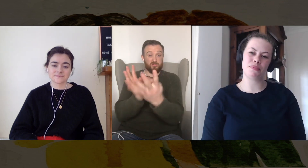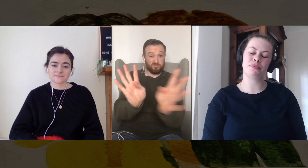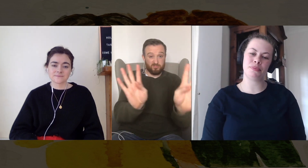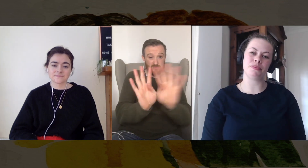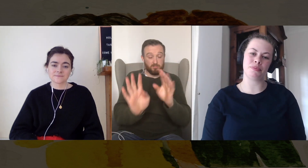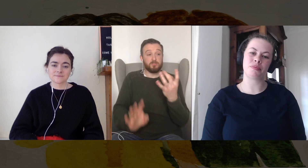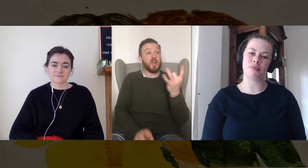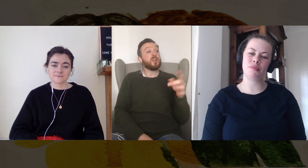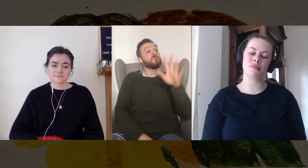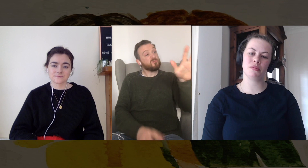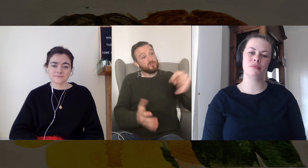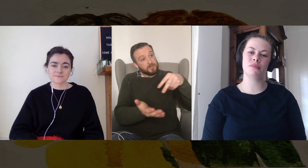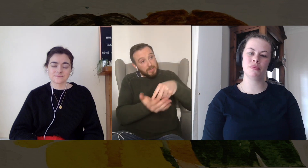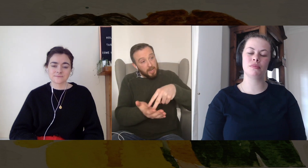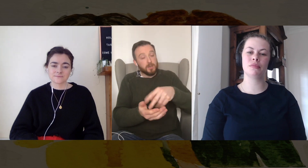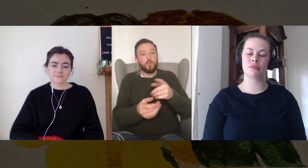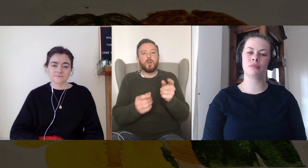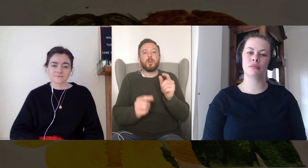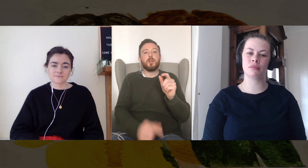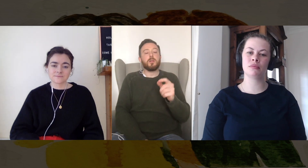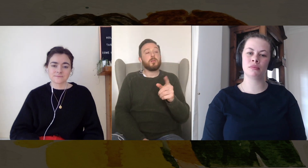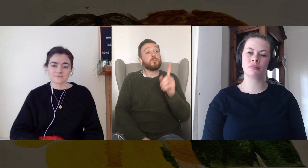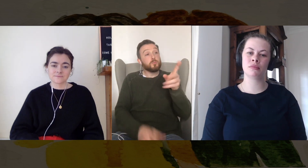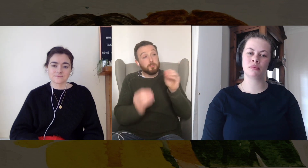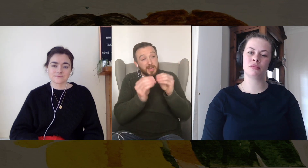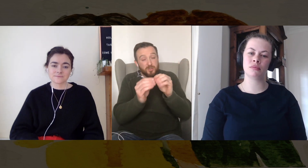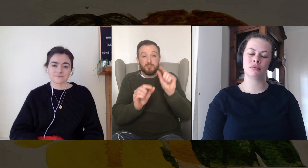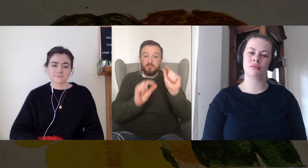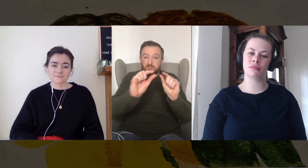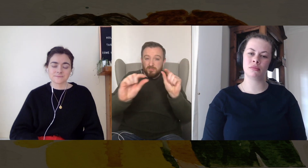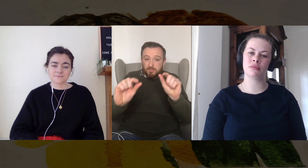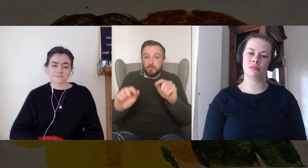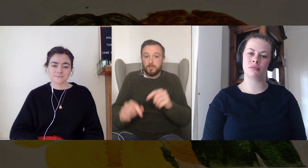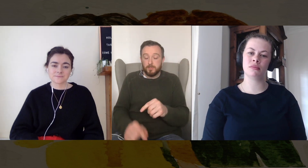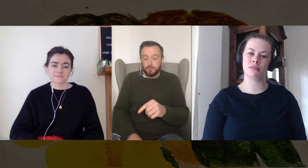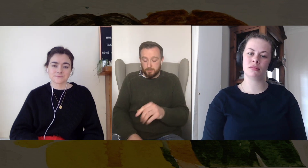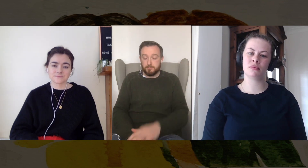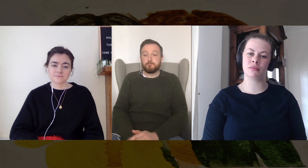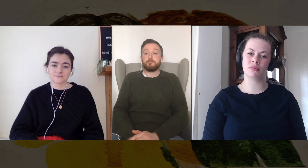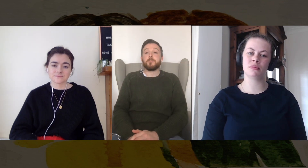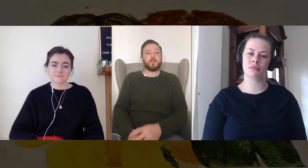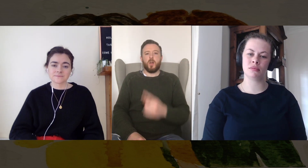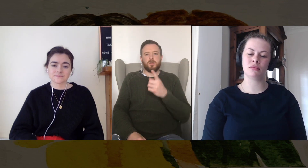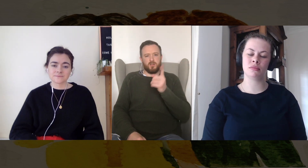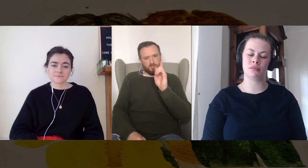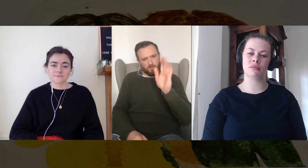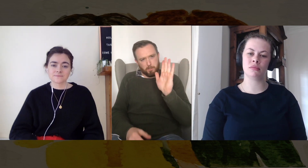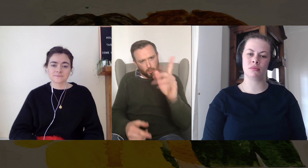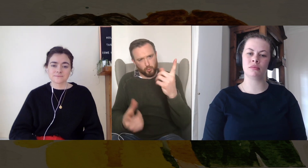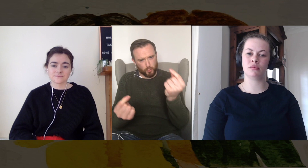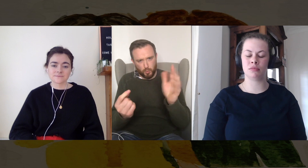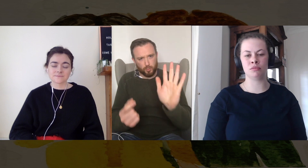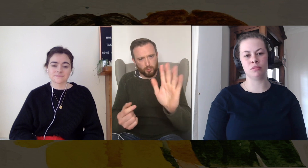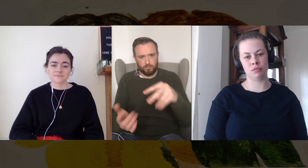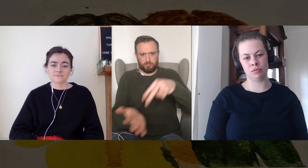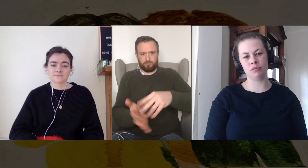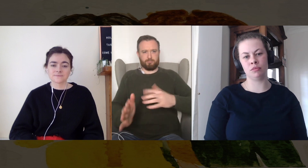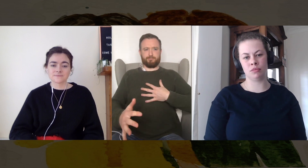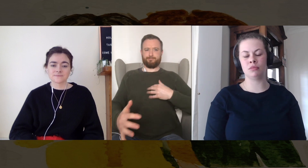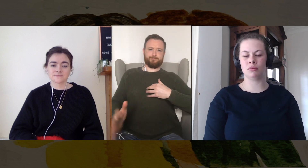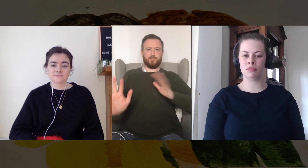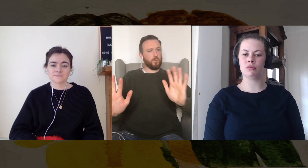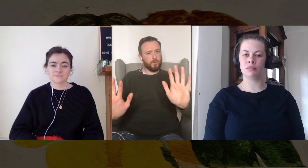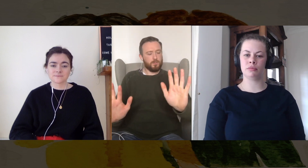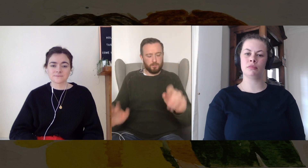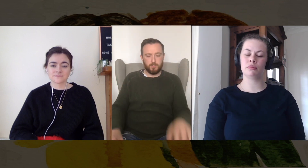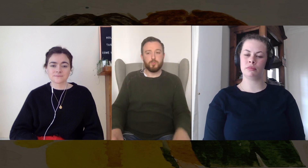people how to notice how their body stands. Like you were saying about the feet, right? Exactly. Yeah. And he would